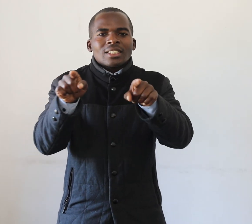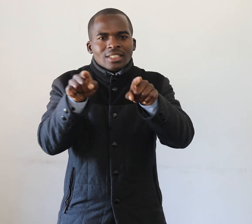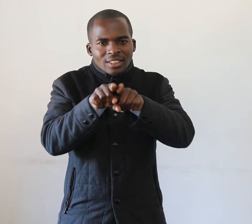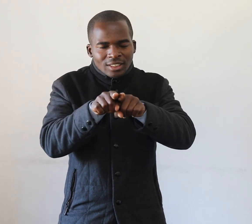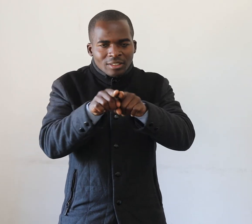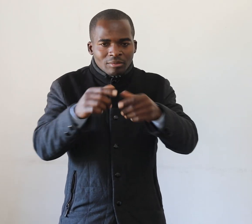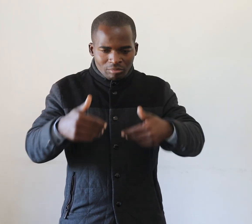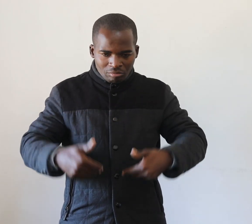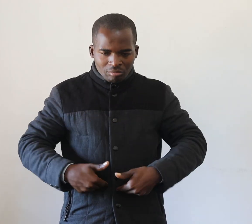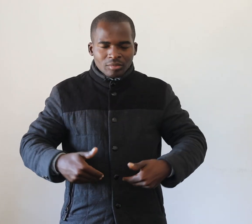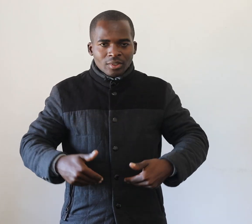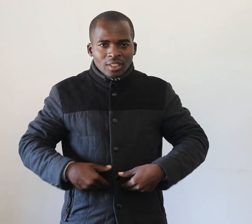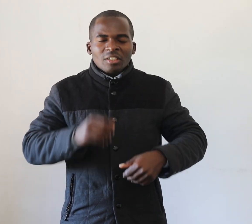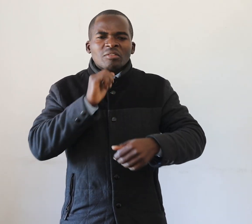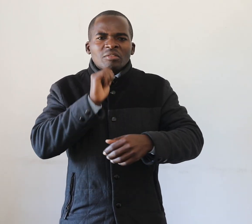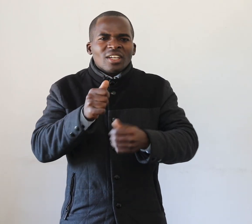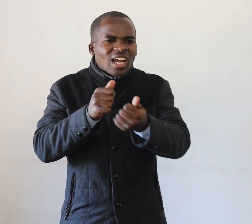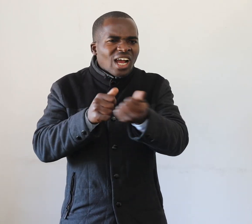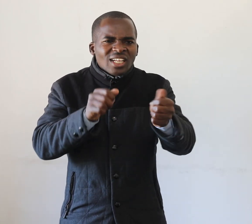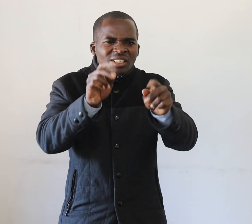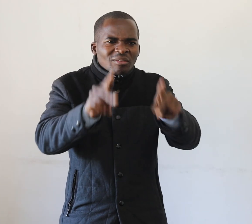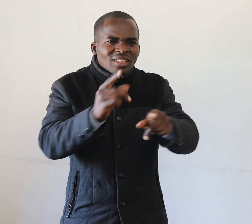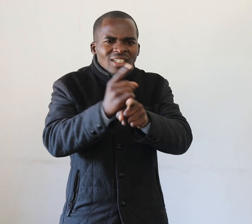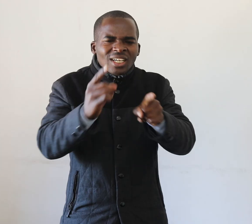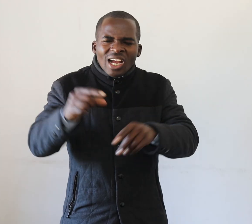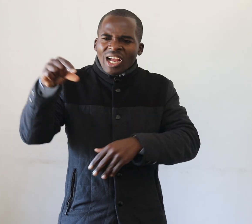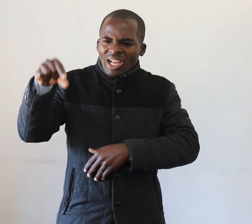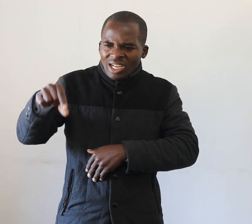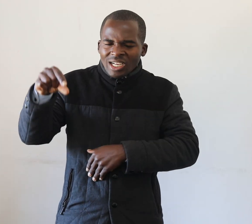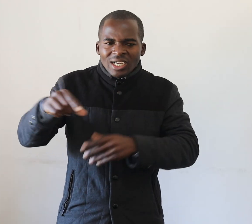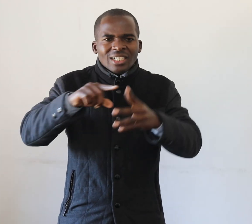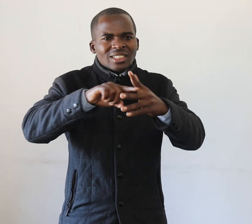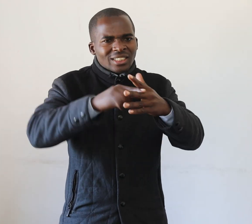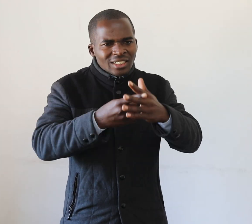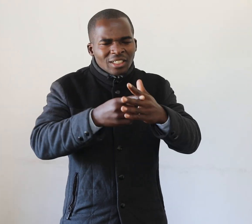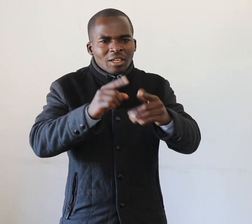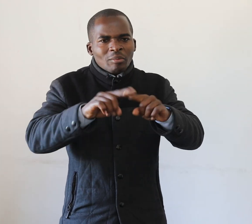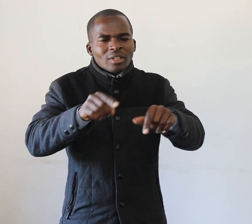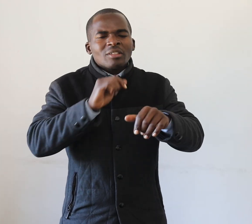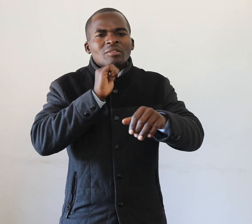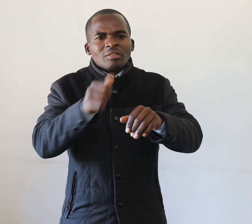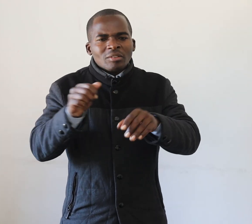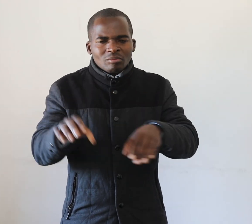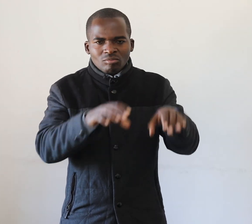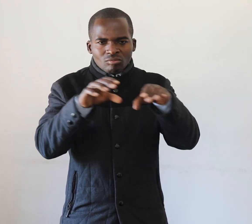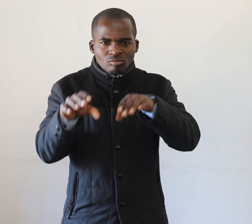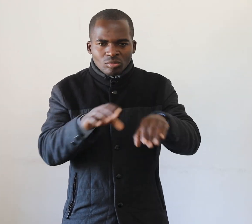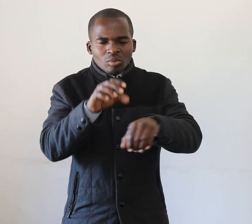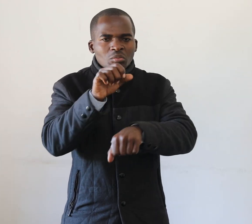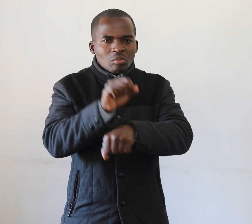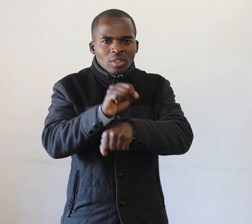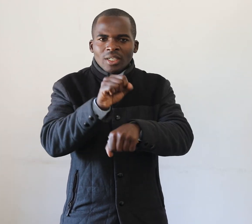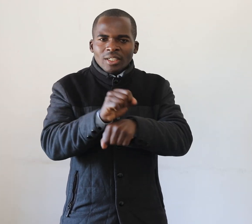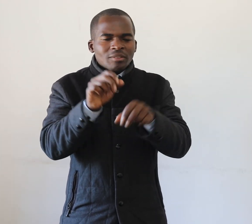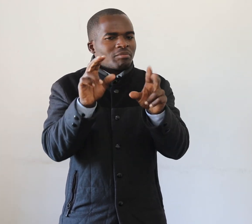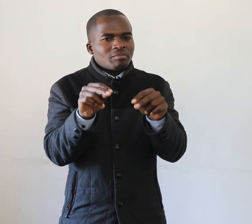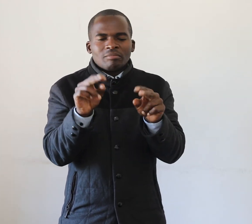category, not someone who only qualified at the beginning but no longer does later on.